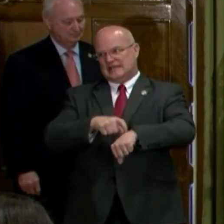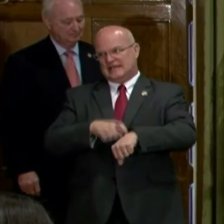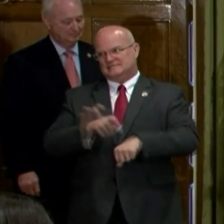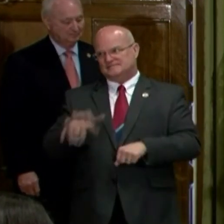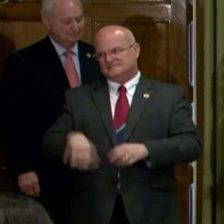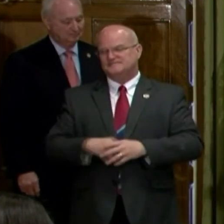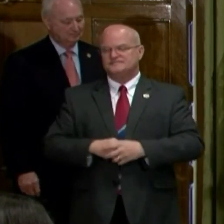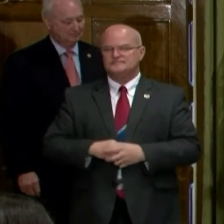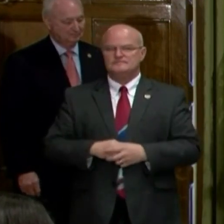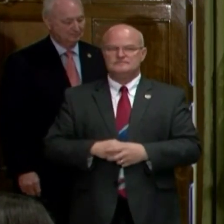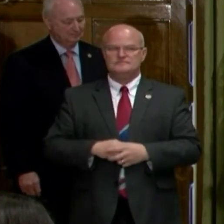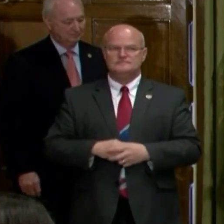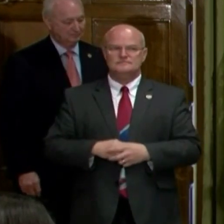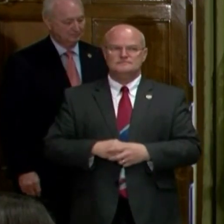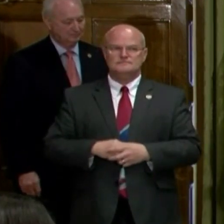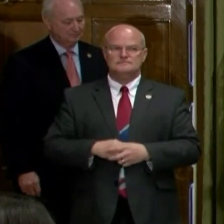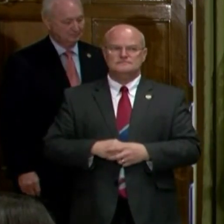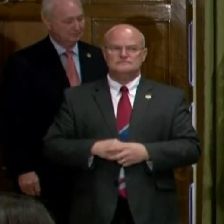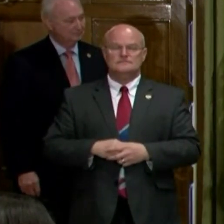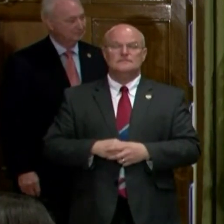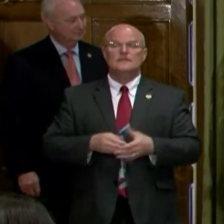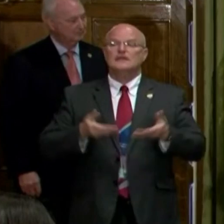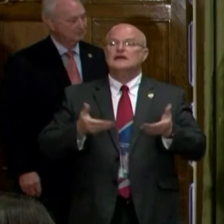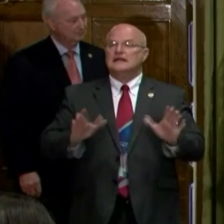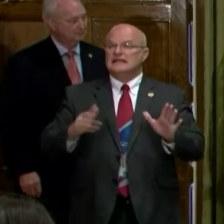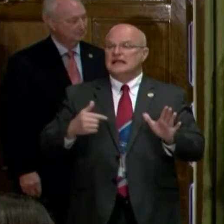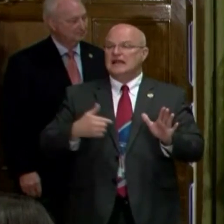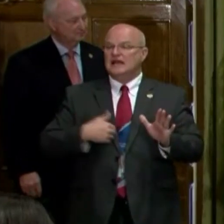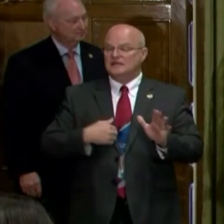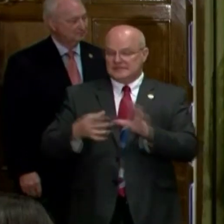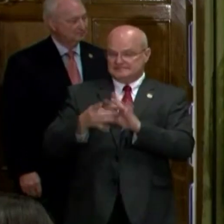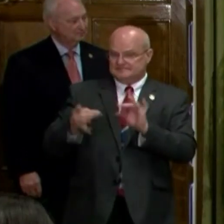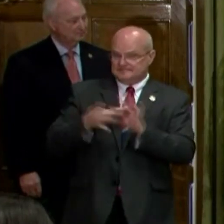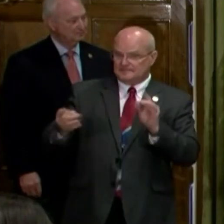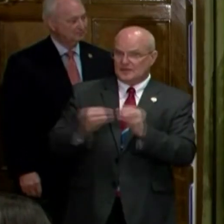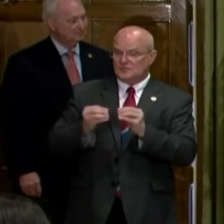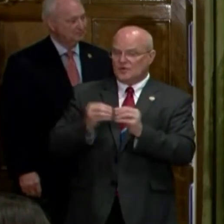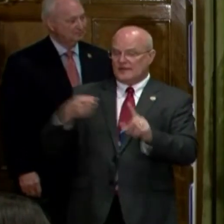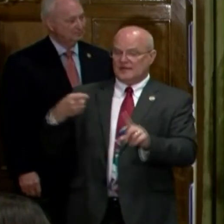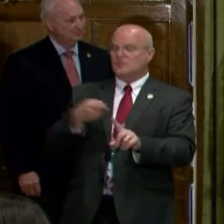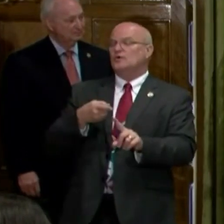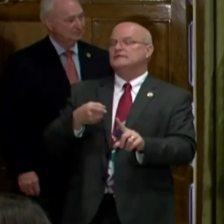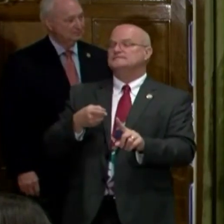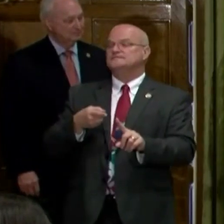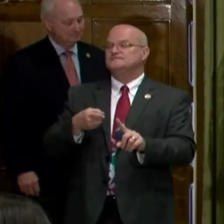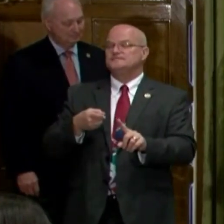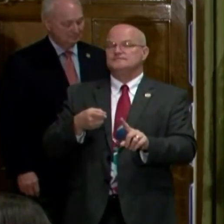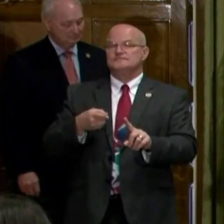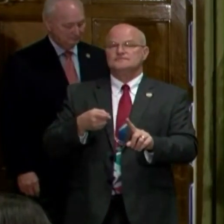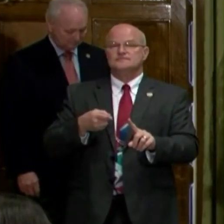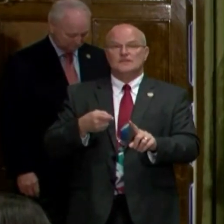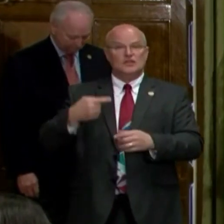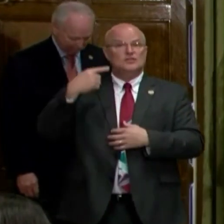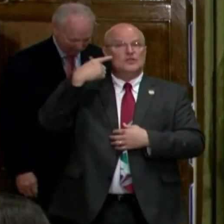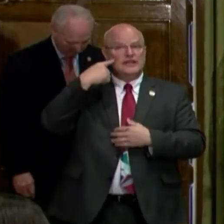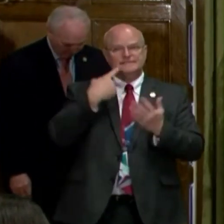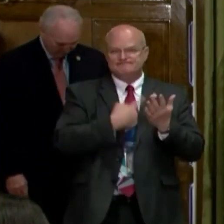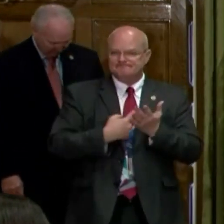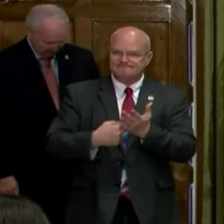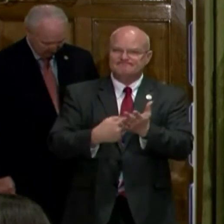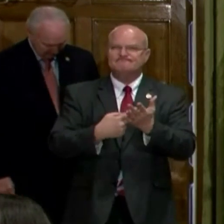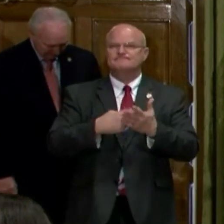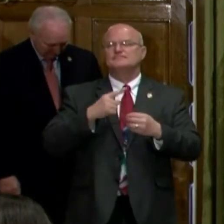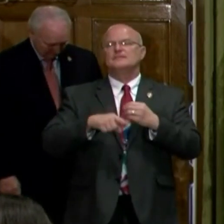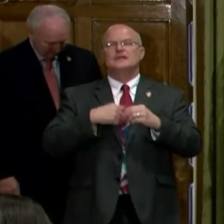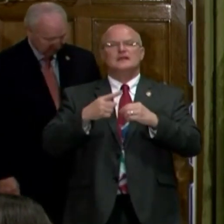time. And let me just elaborate on that point of you hear the discussion